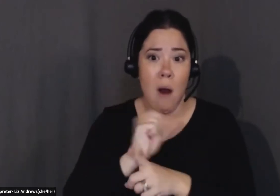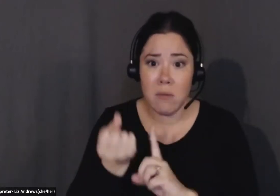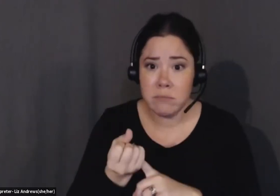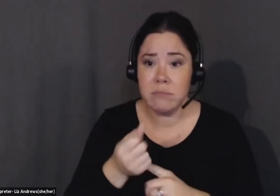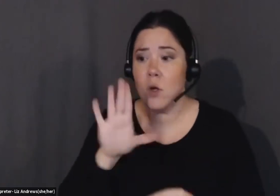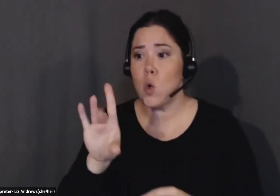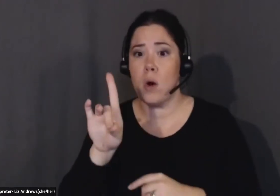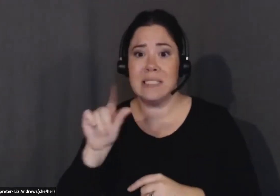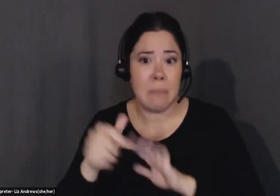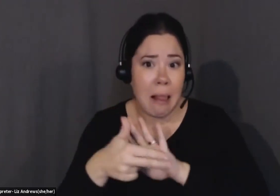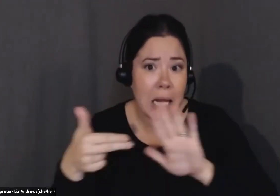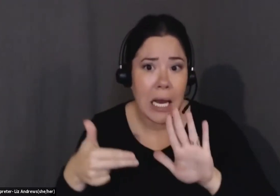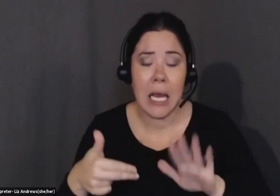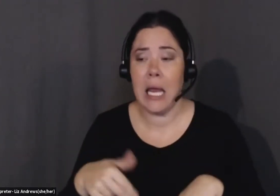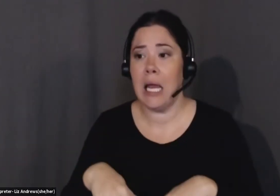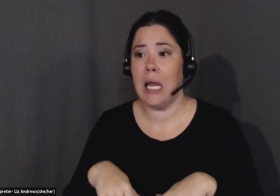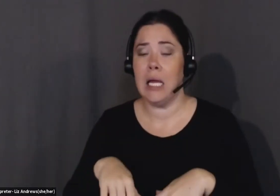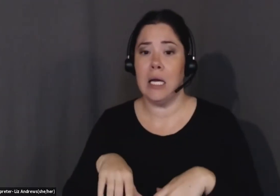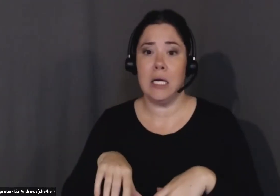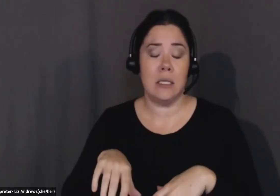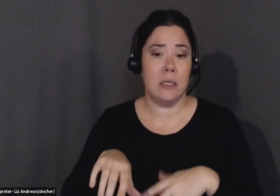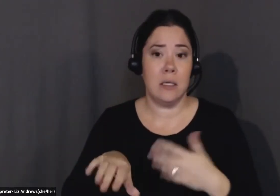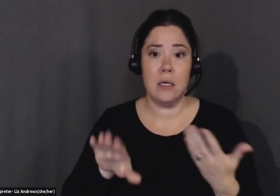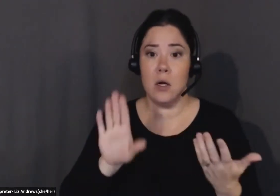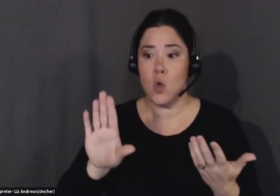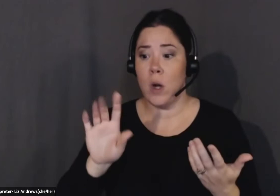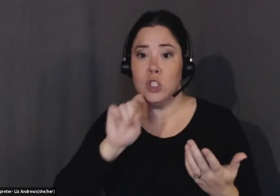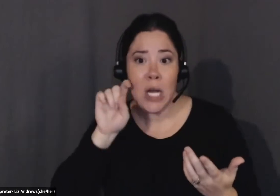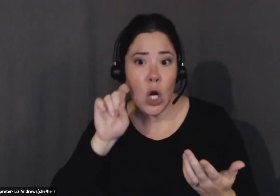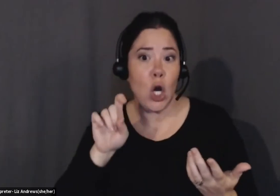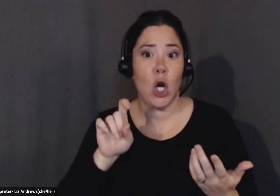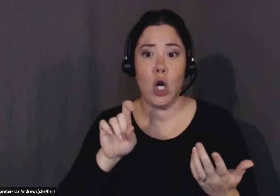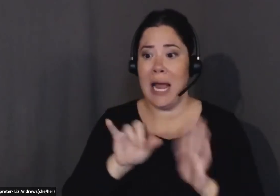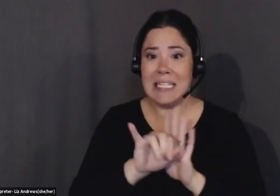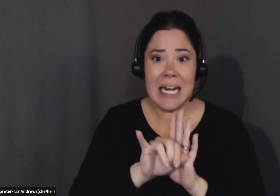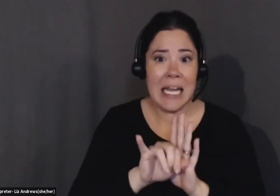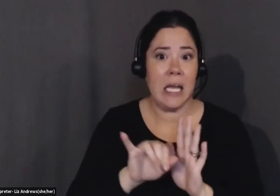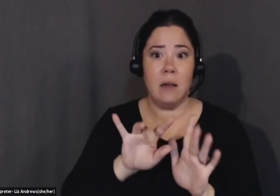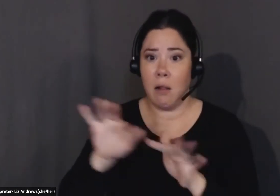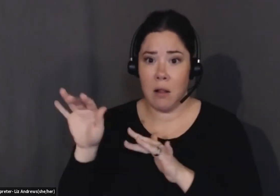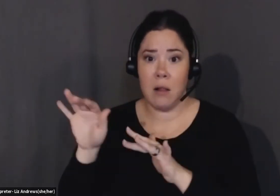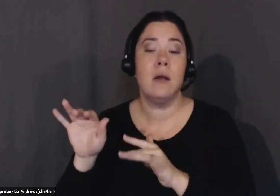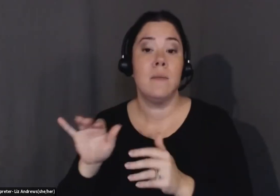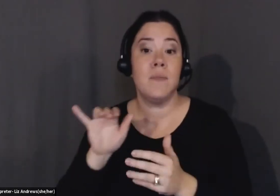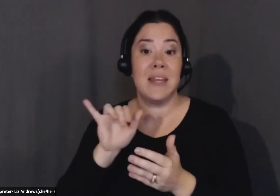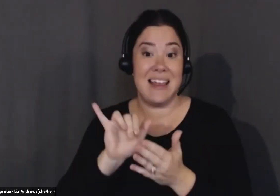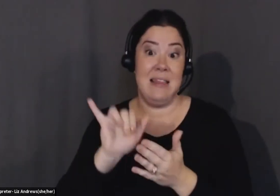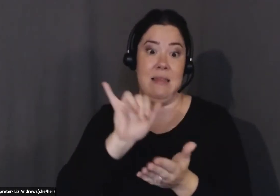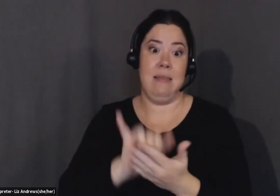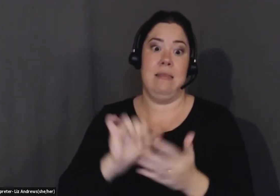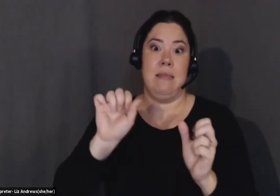or what your orientation is, or what your gender identity is, but that can actually make it much